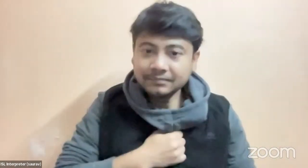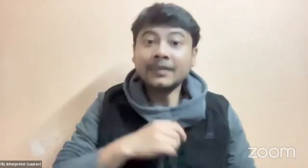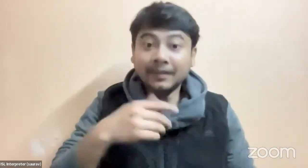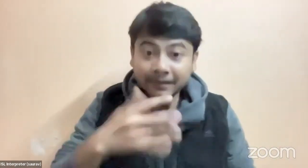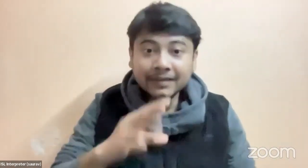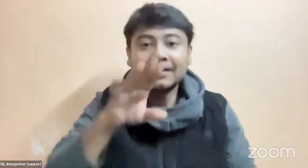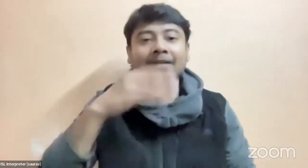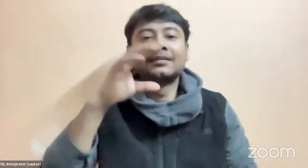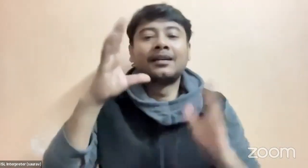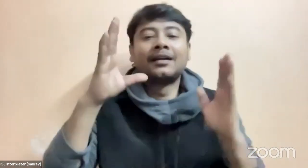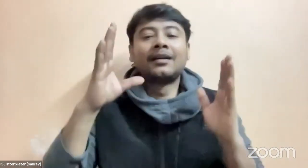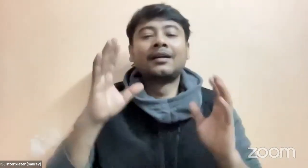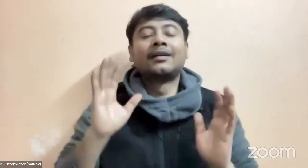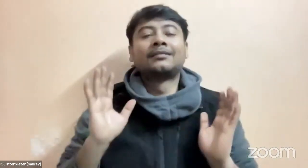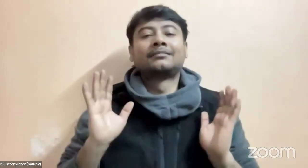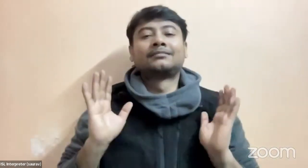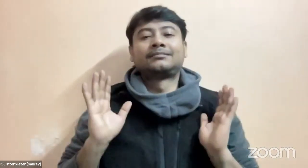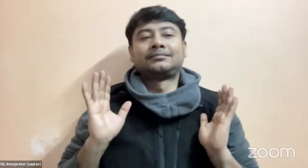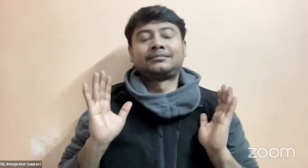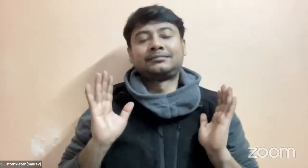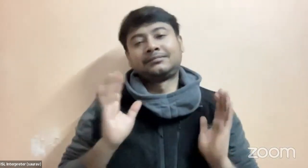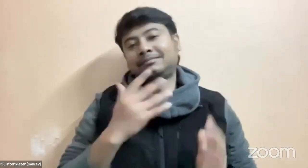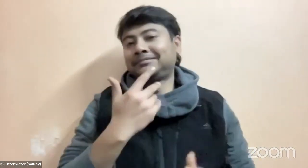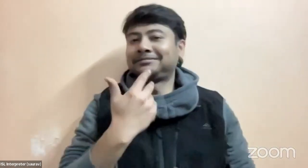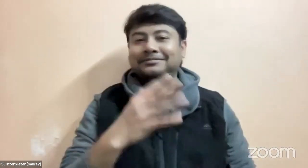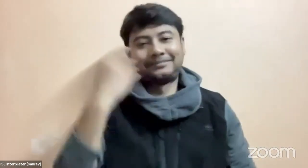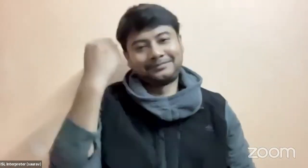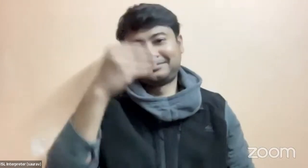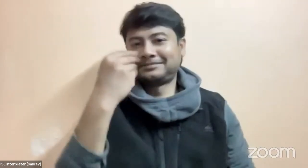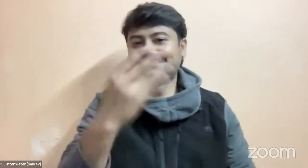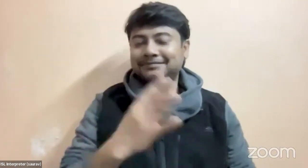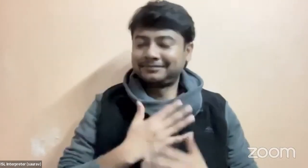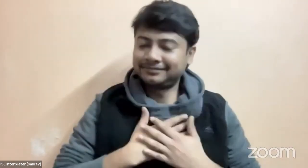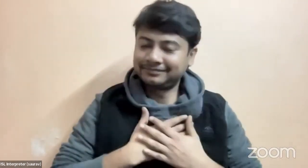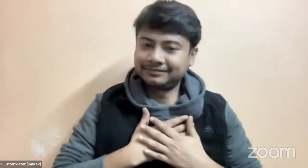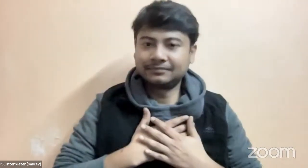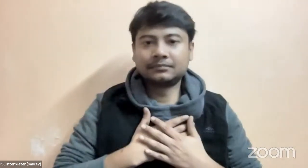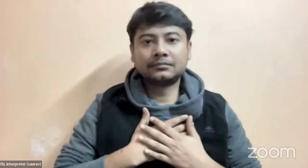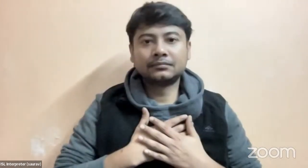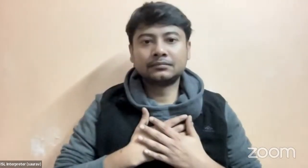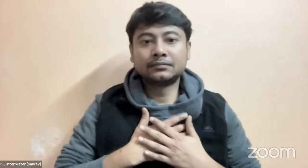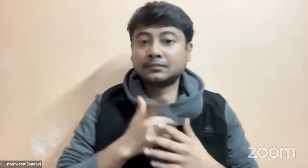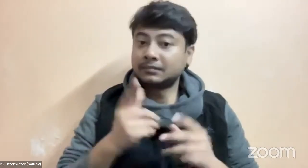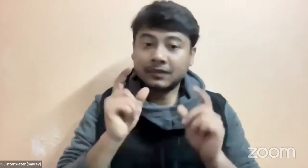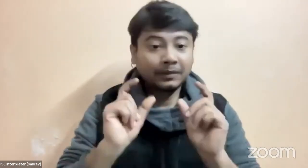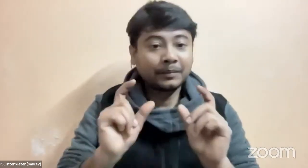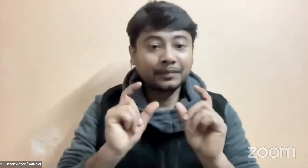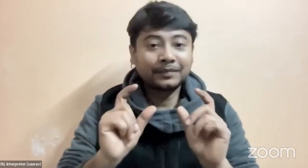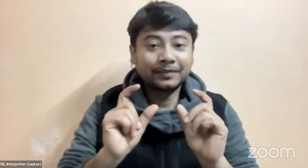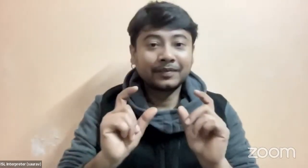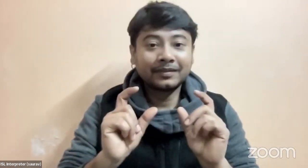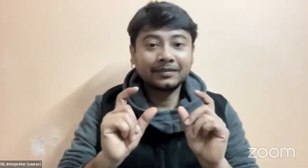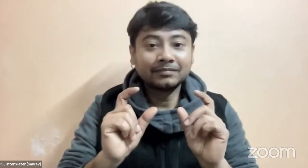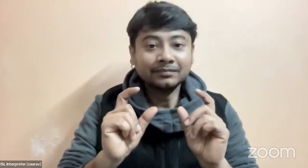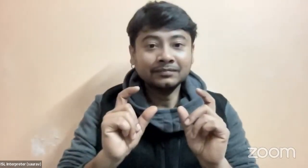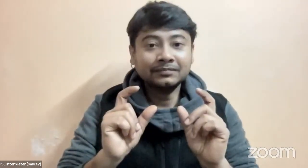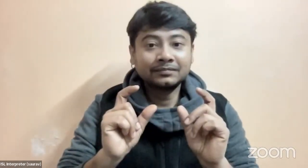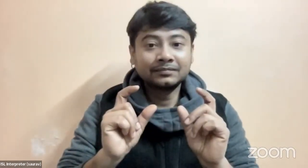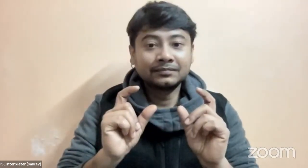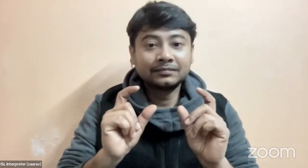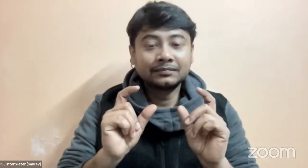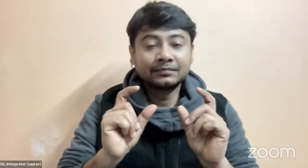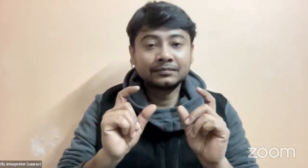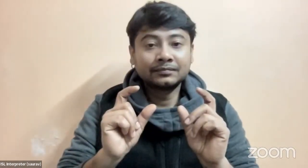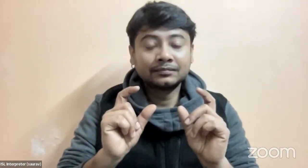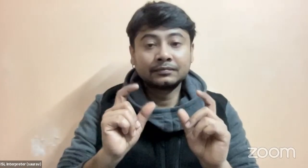So we should be very careful of devotees. We should always respect them. They can do anything. That is not between